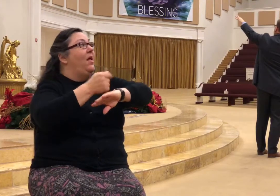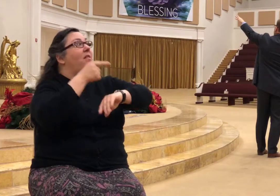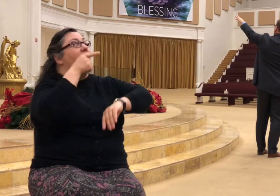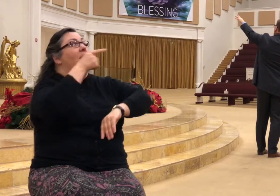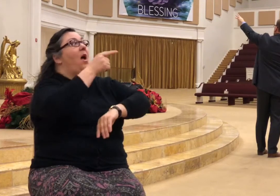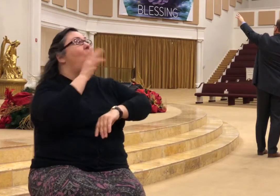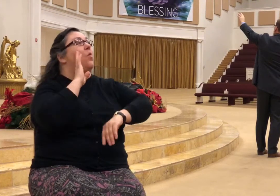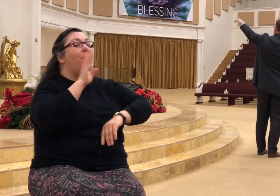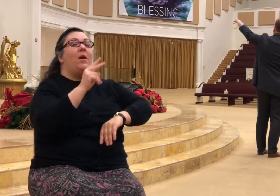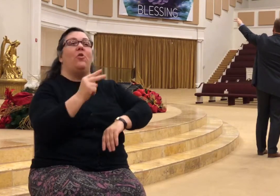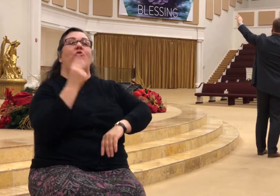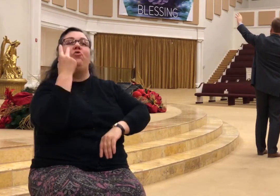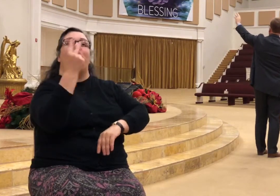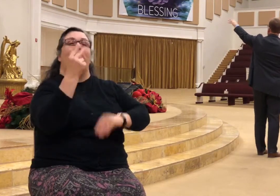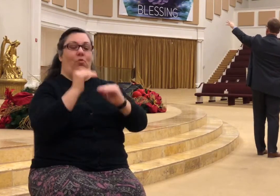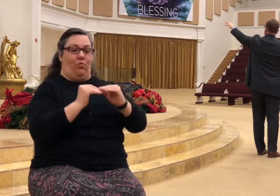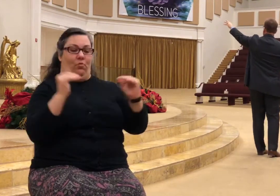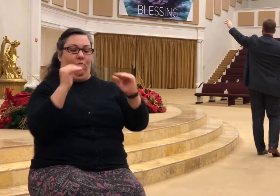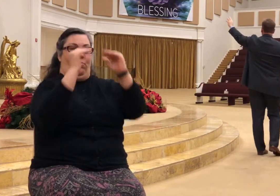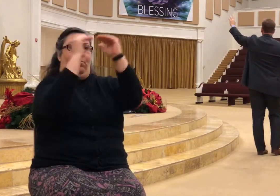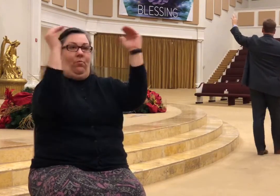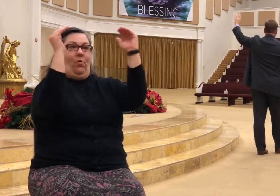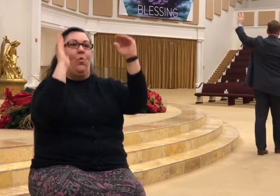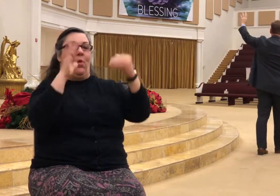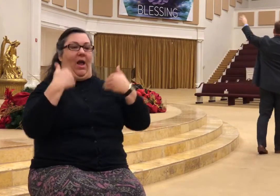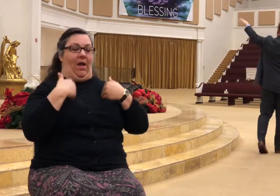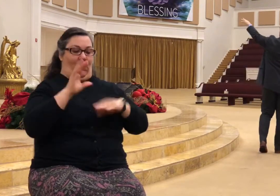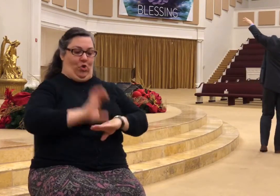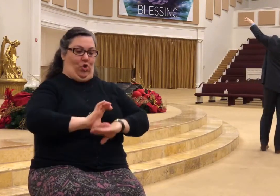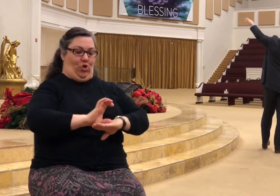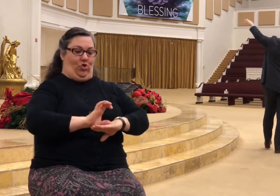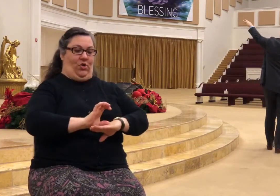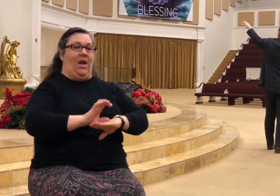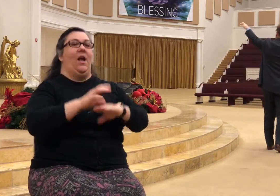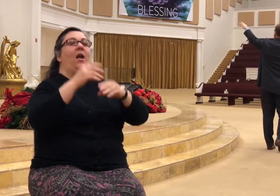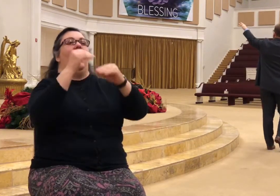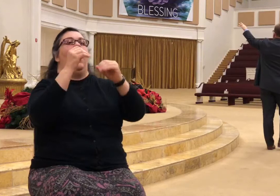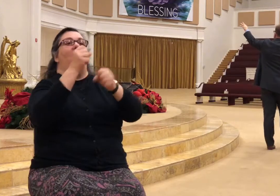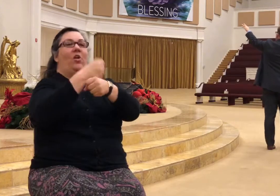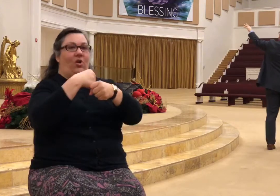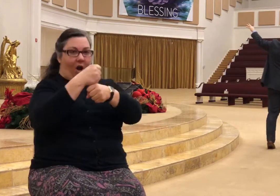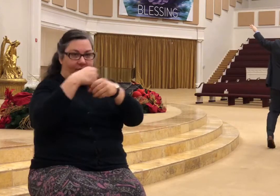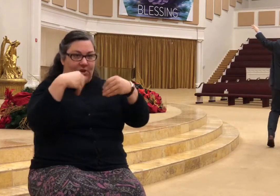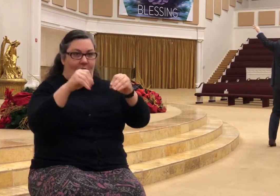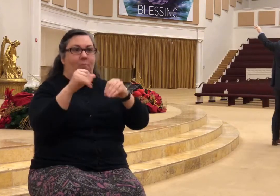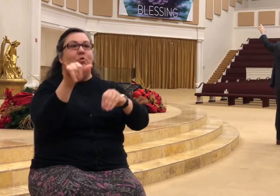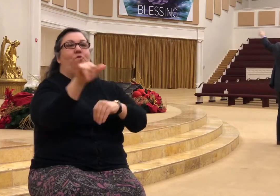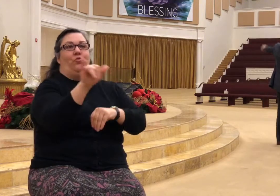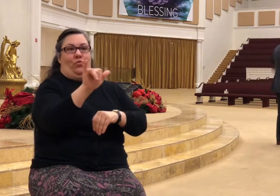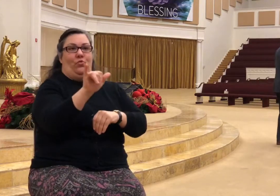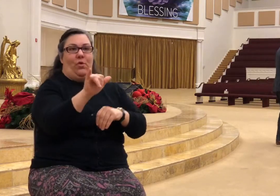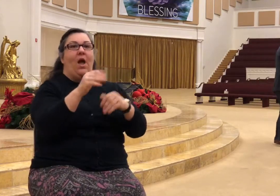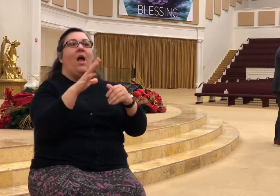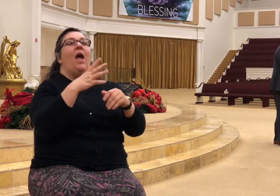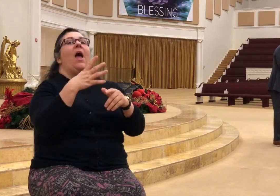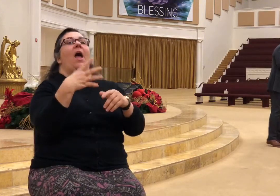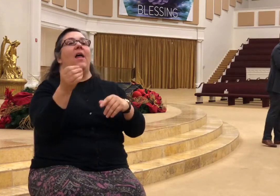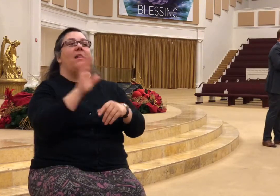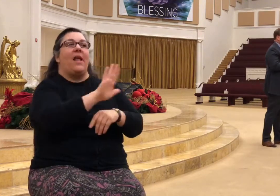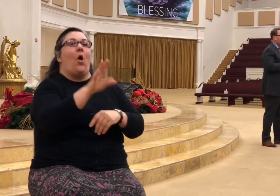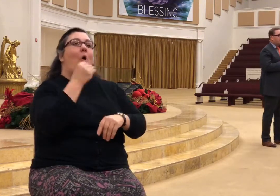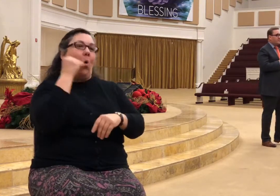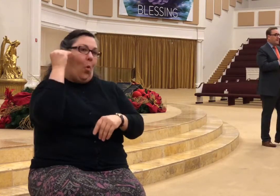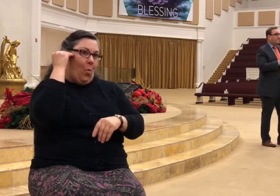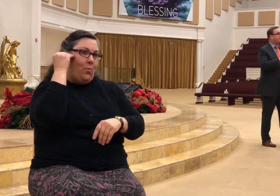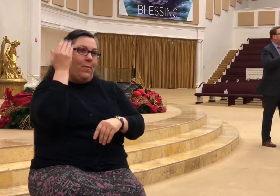be a two-story. There will be a church, there will be a coffee shop, and it will be the home where they live right there in that community. And it's going to